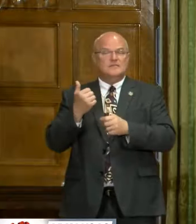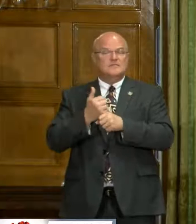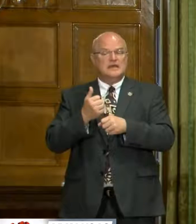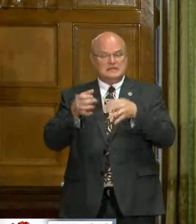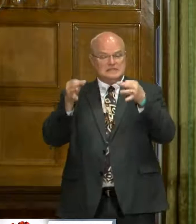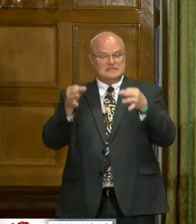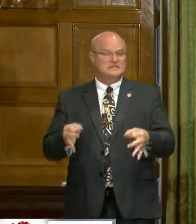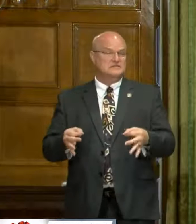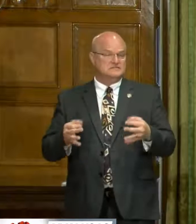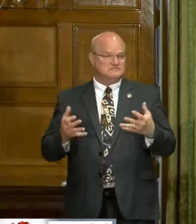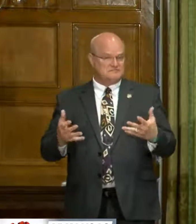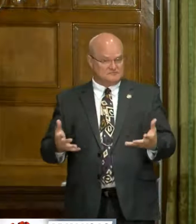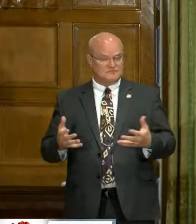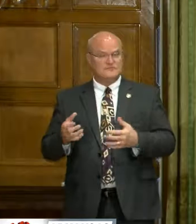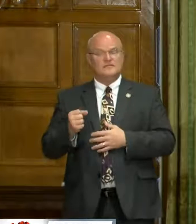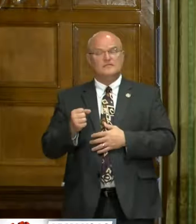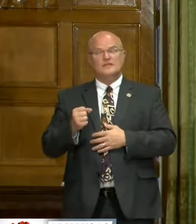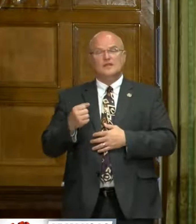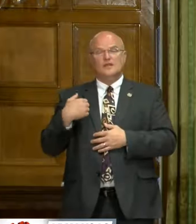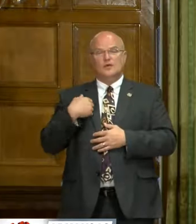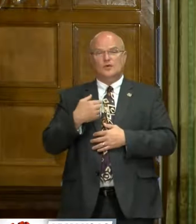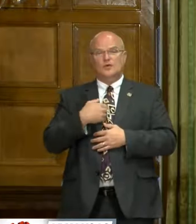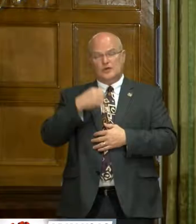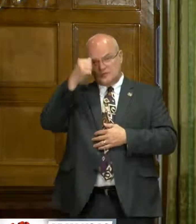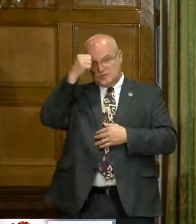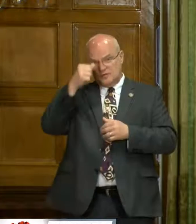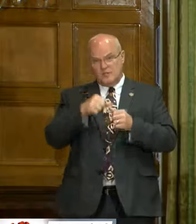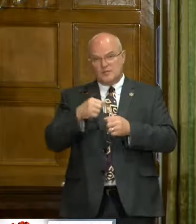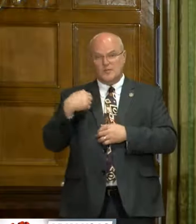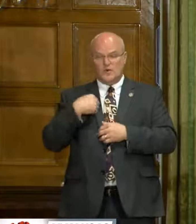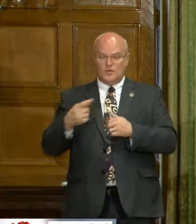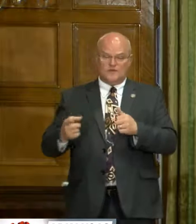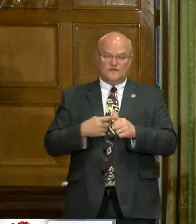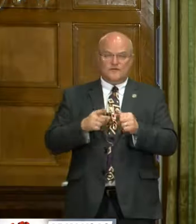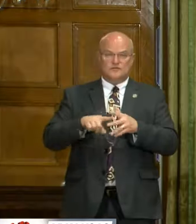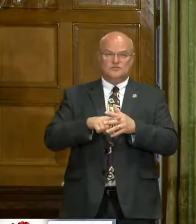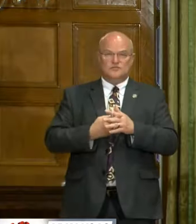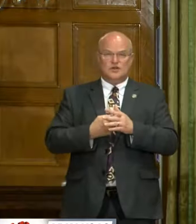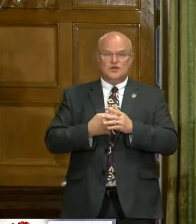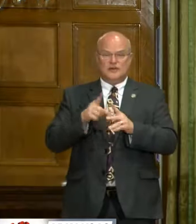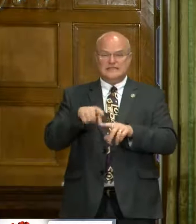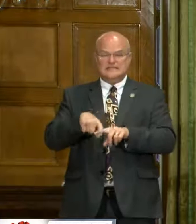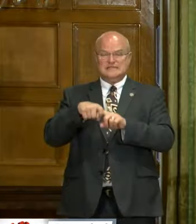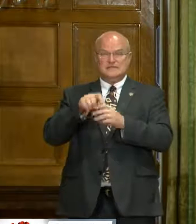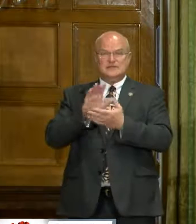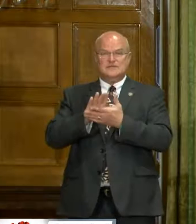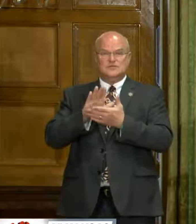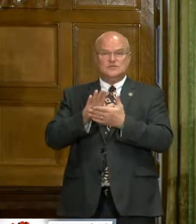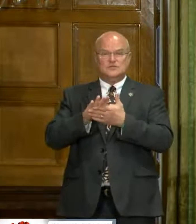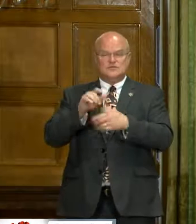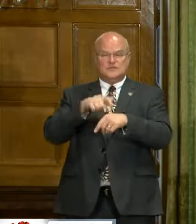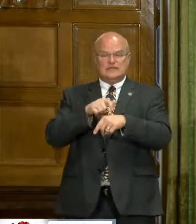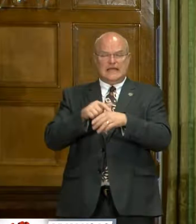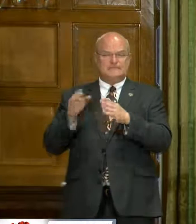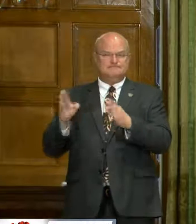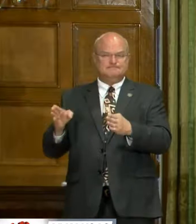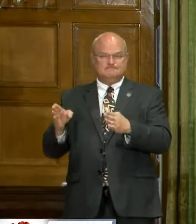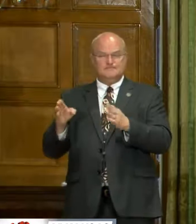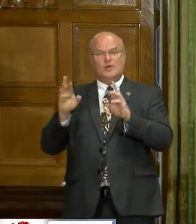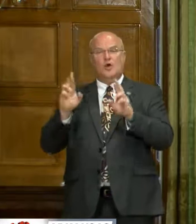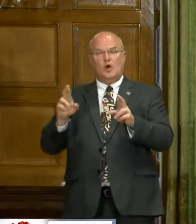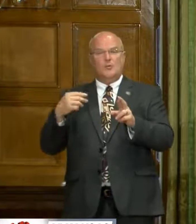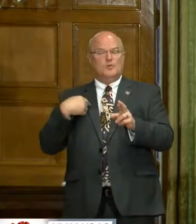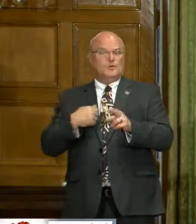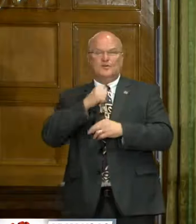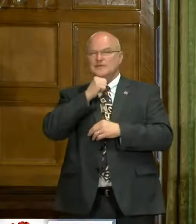a decision on it. And as you remember, we first started by a suspension of schools for a period of time, hoping